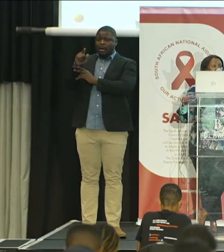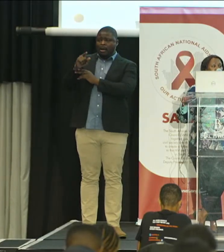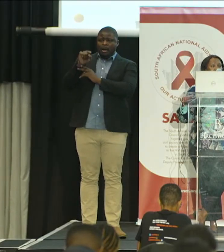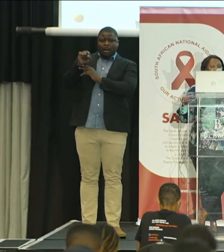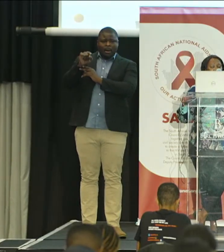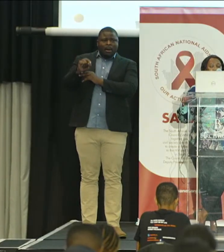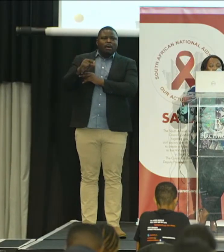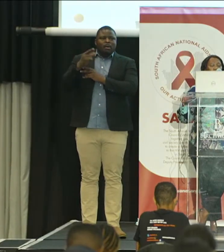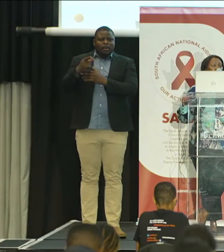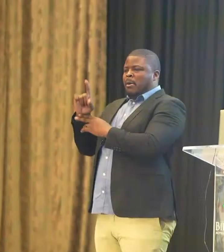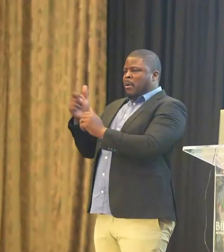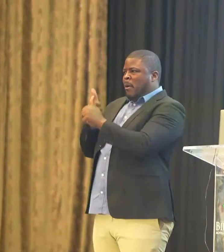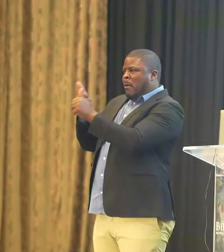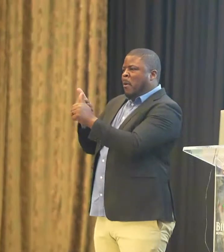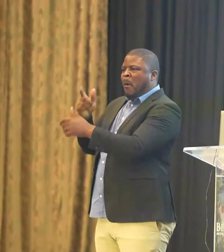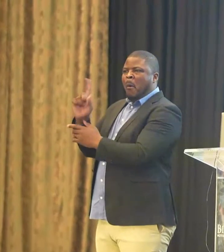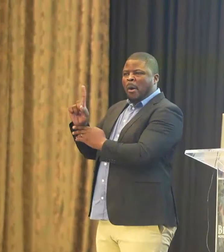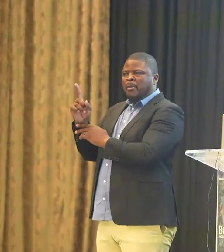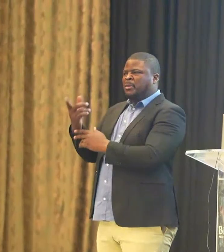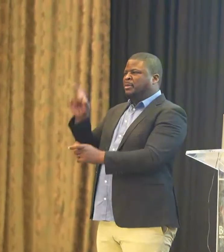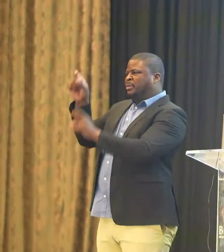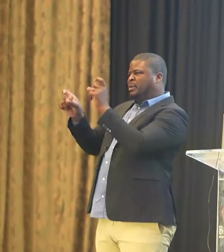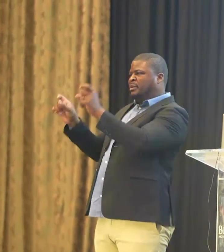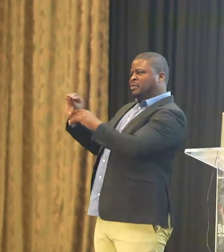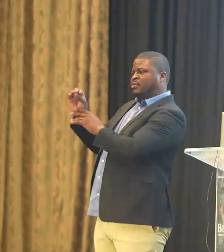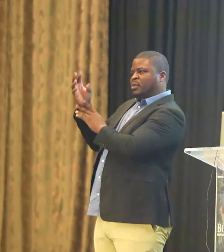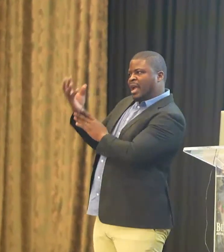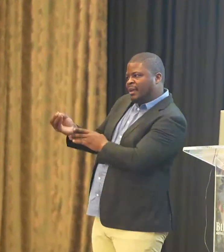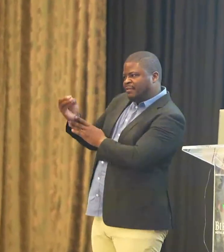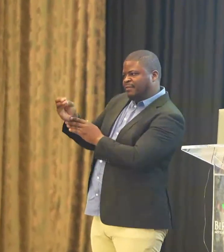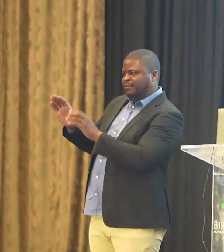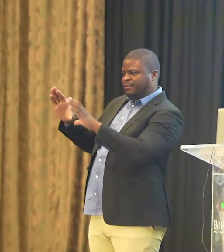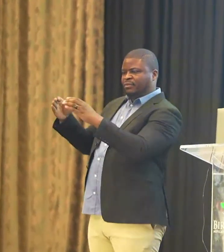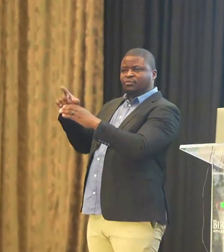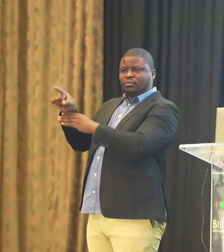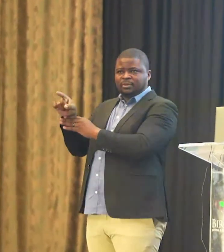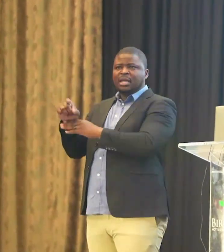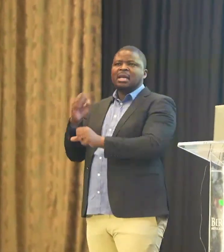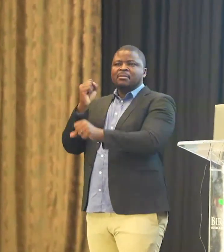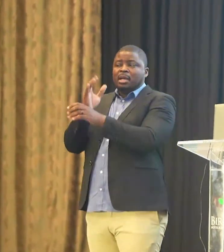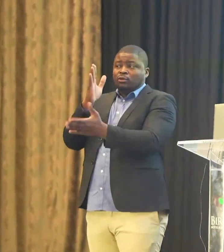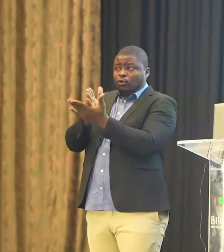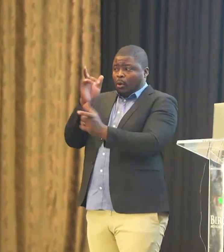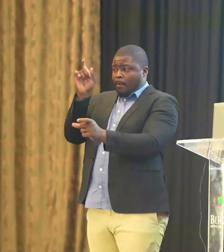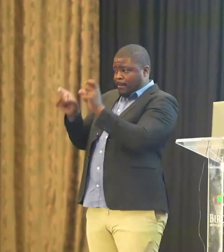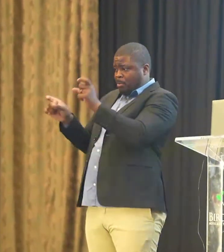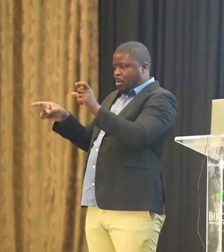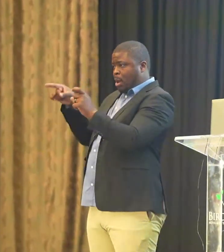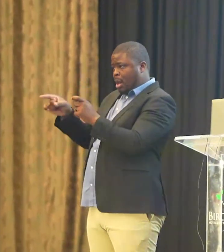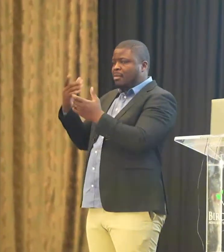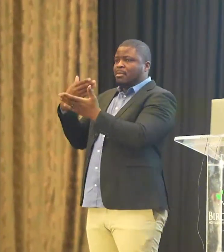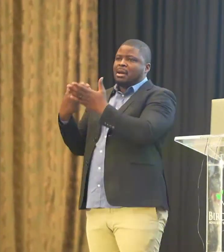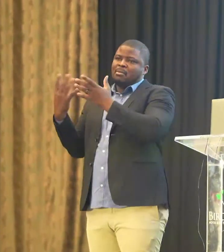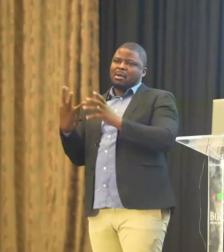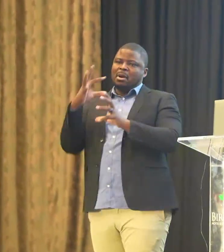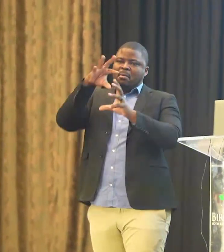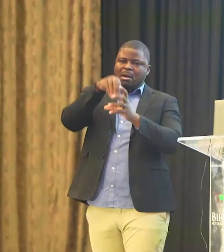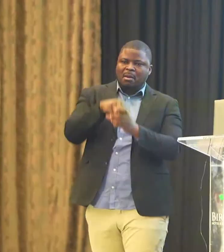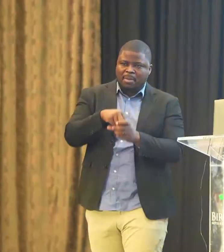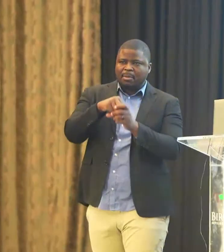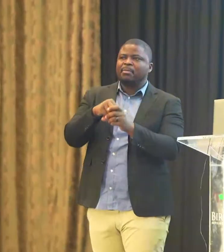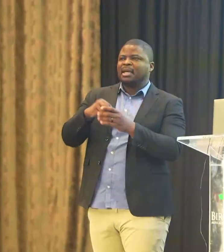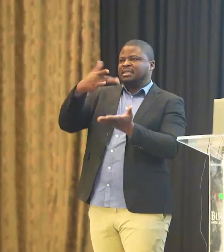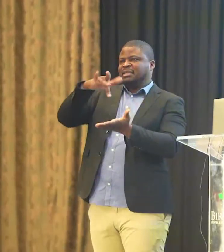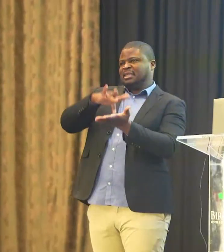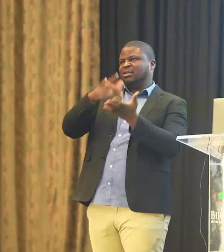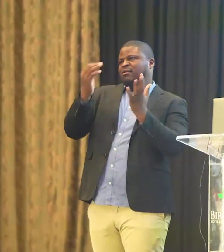key population. So we really want to make sure that they are piloted within the centers of service